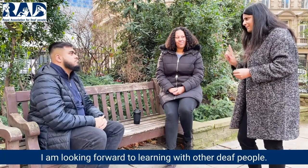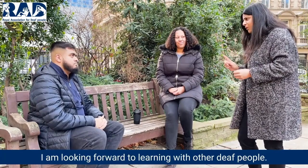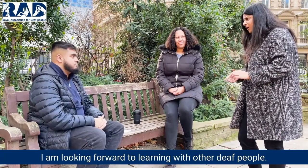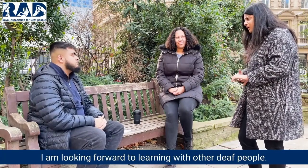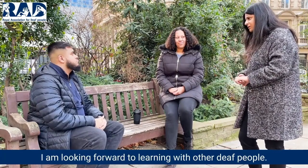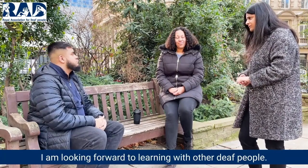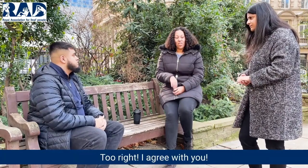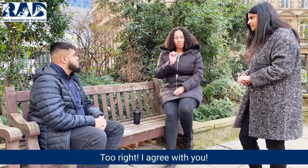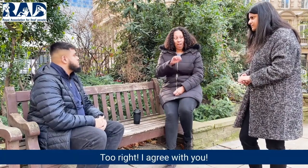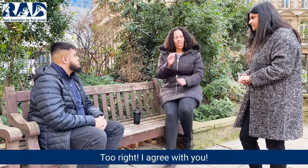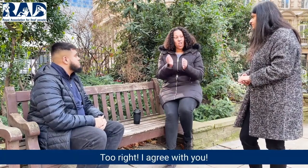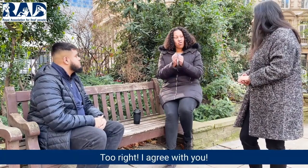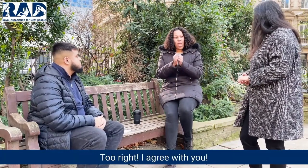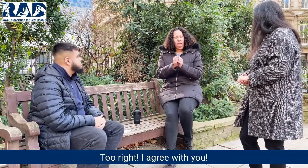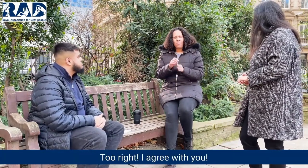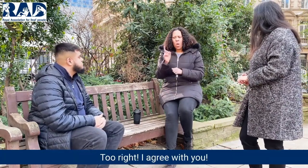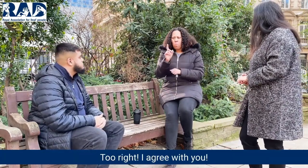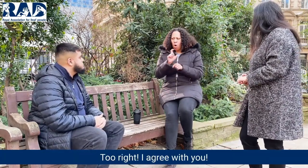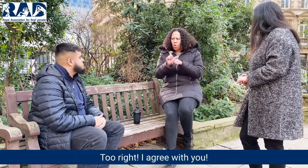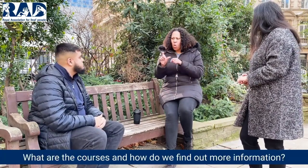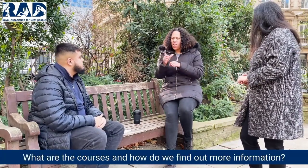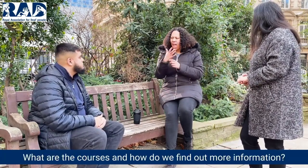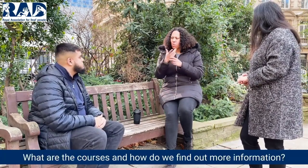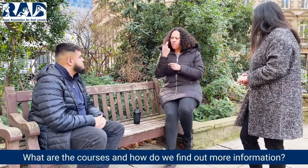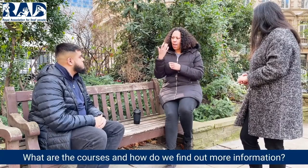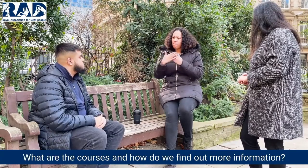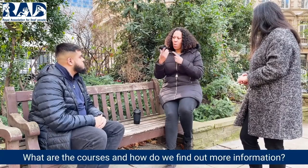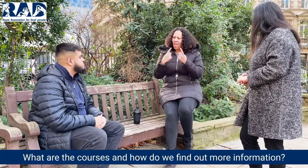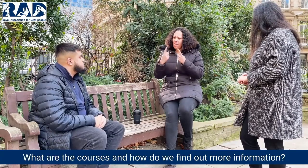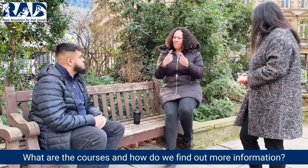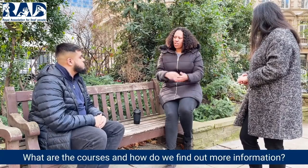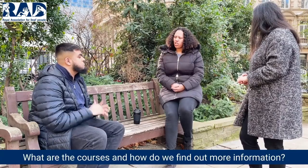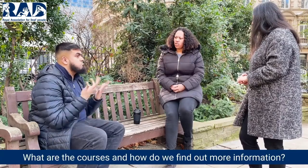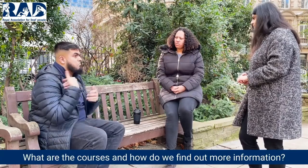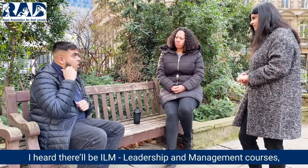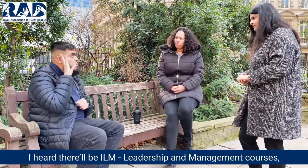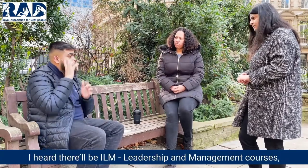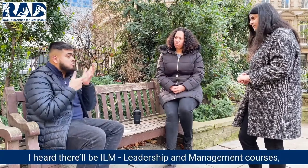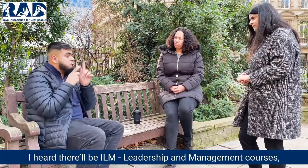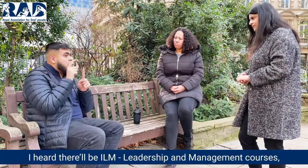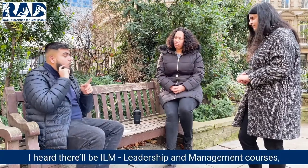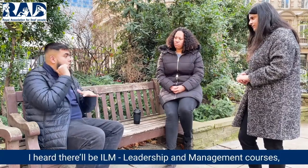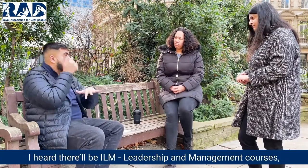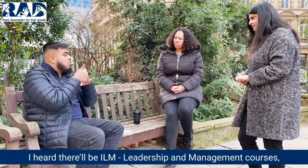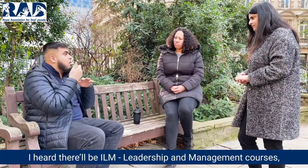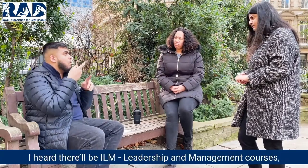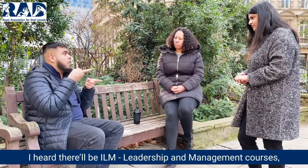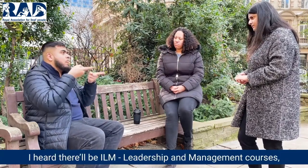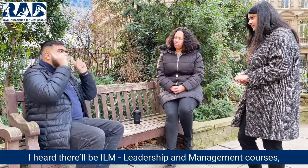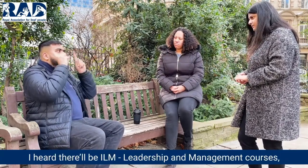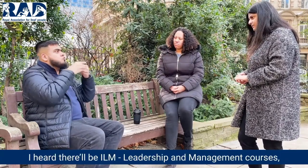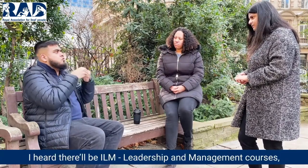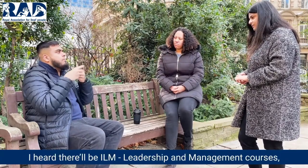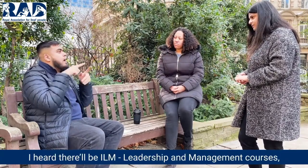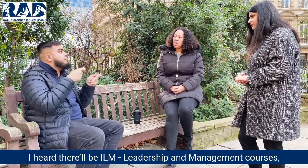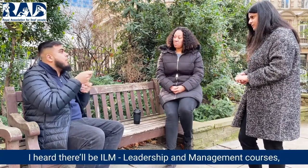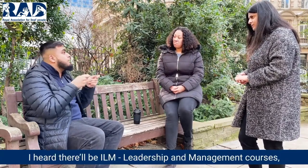learning with other deaf people. I agree. What are the courses and how do we find out more information? There'll be ILM, Leadership and Management courses,